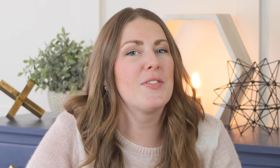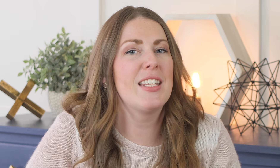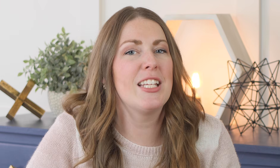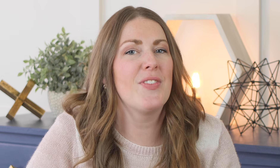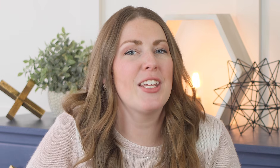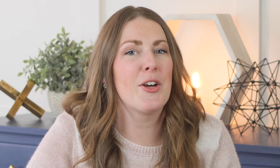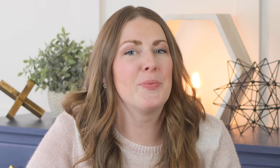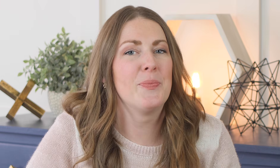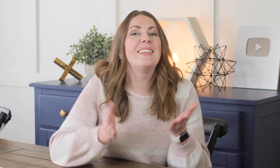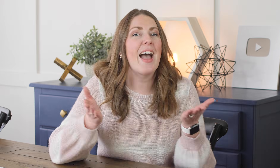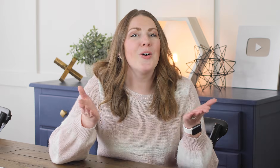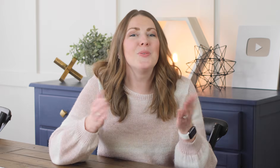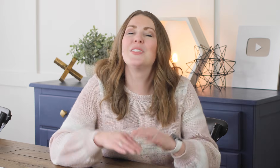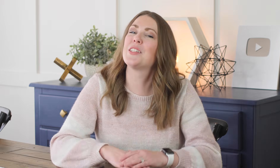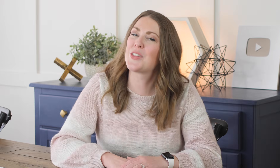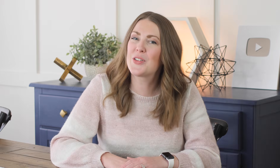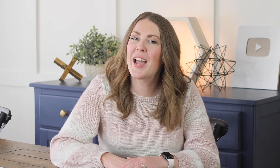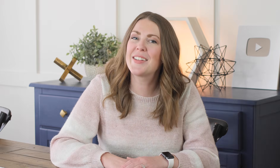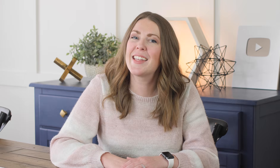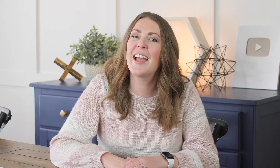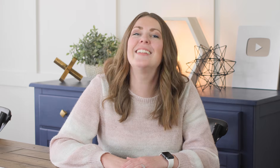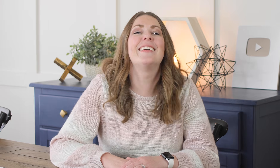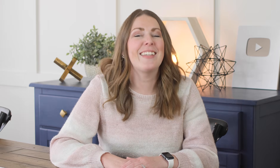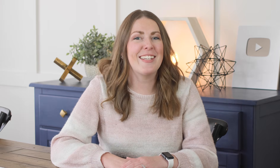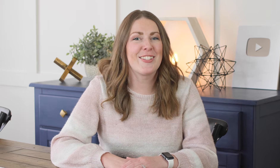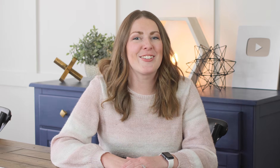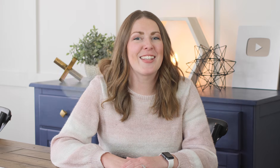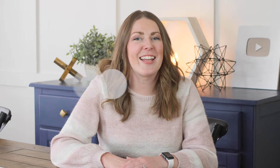today's video. Now, let's learn how to sign Easter signs.